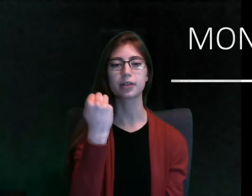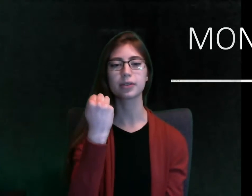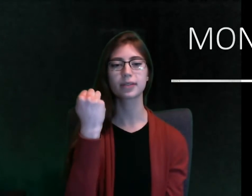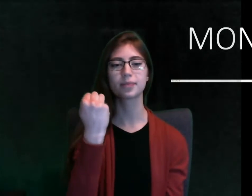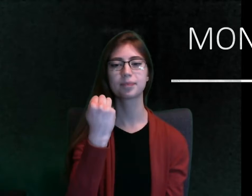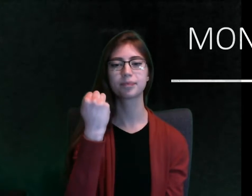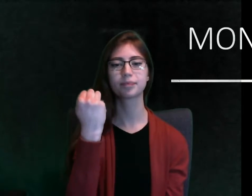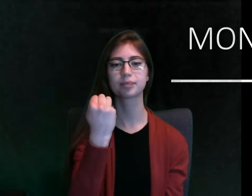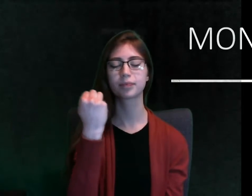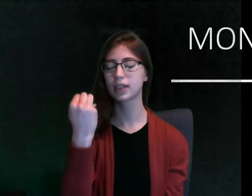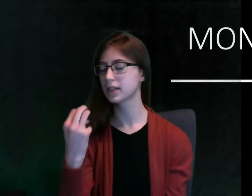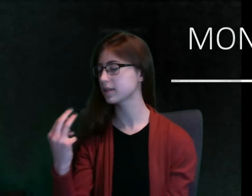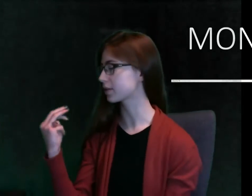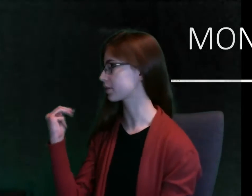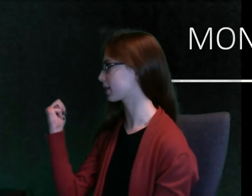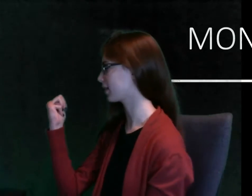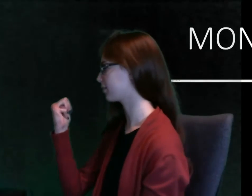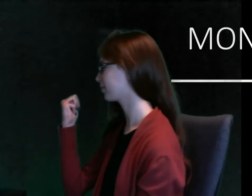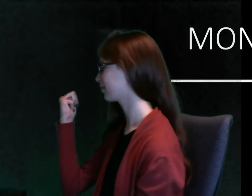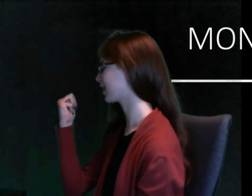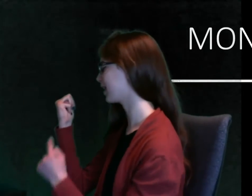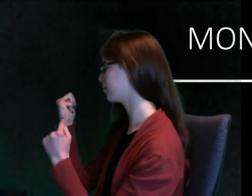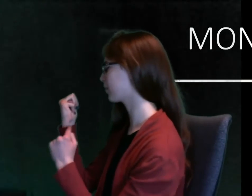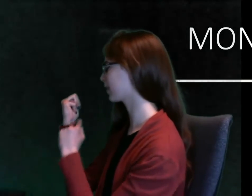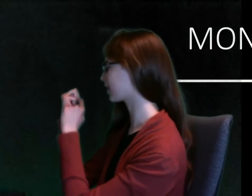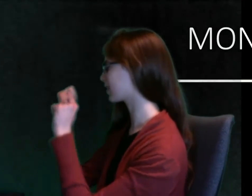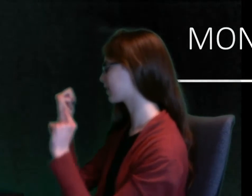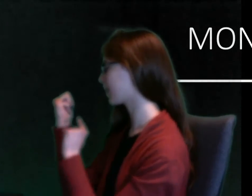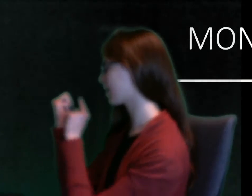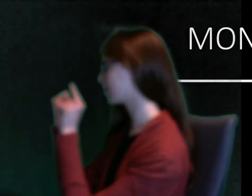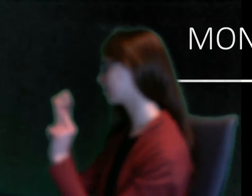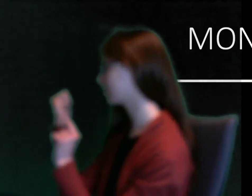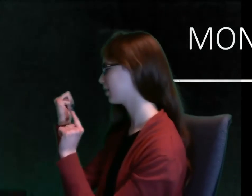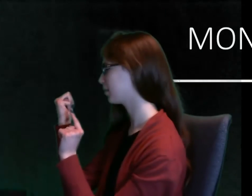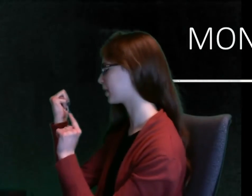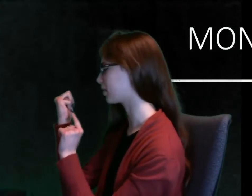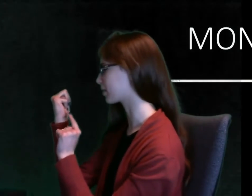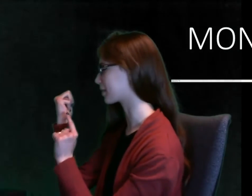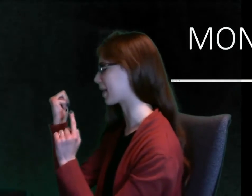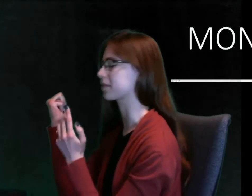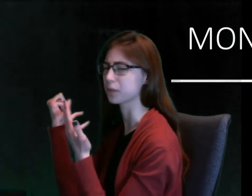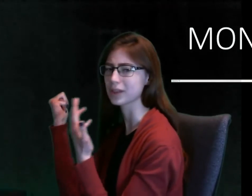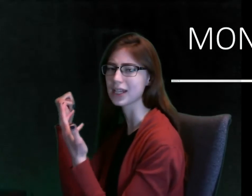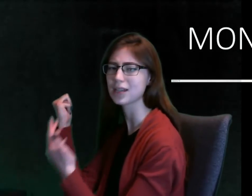circles. Circles are they're kind of moving like this way, but it also goes back and forth a tiny bit